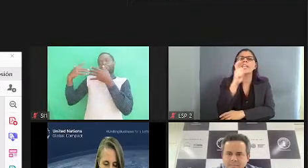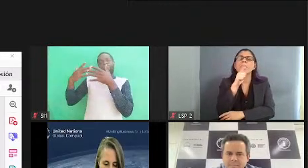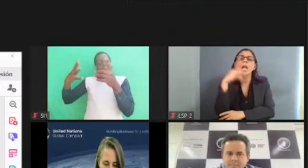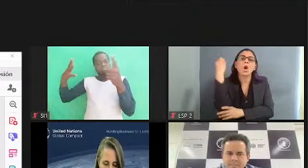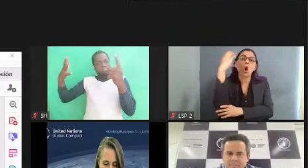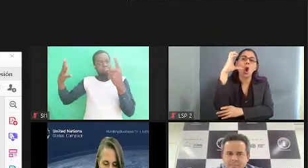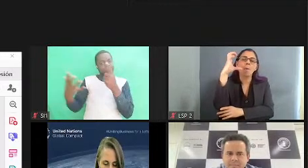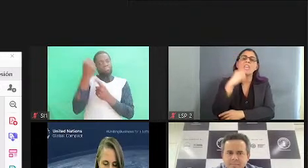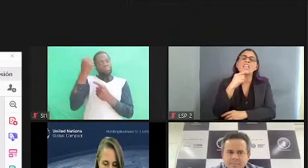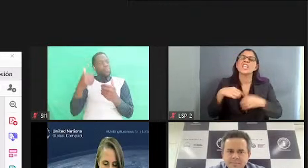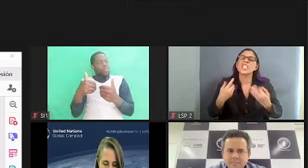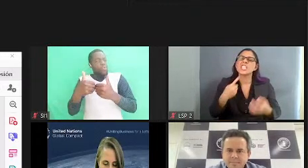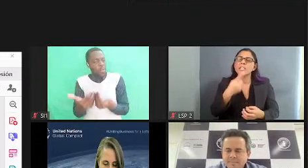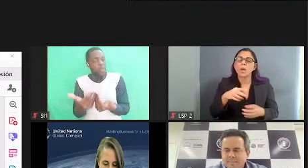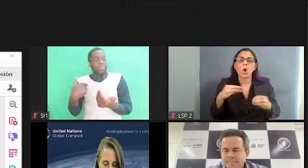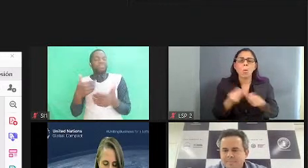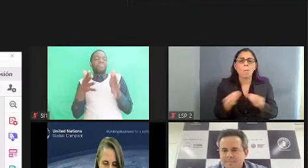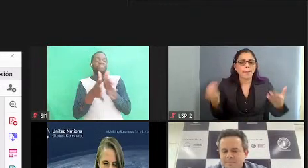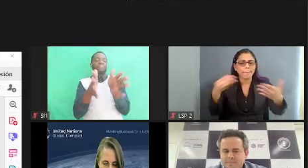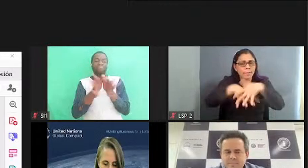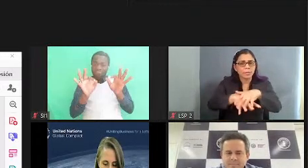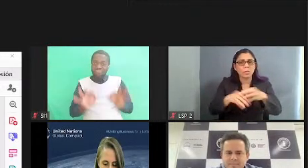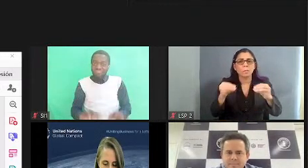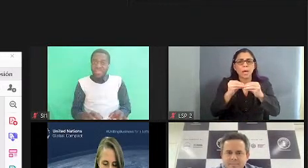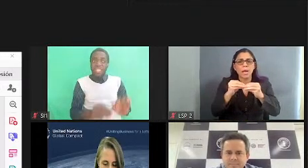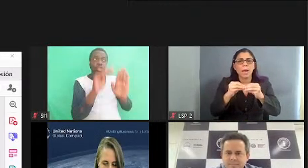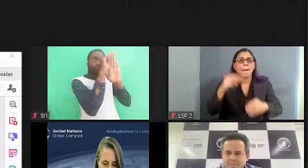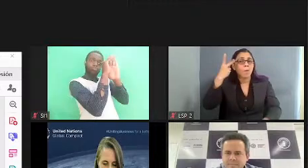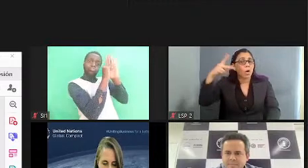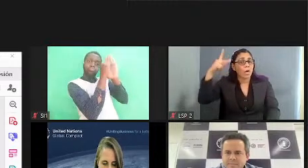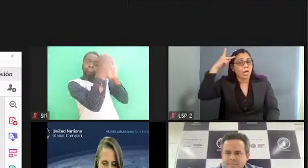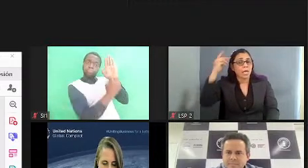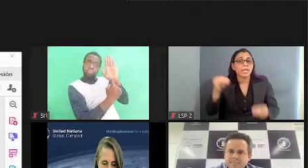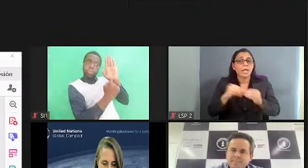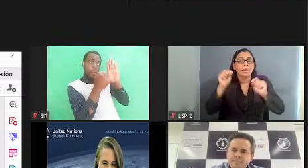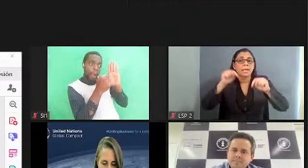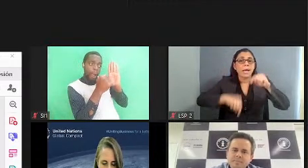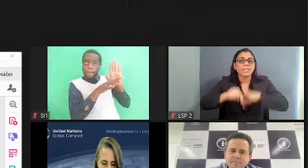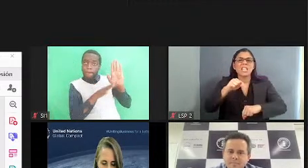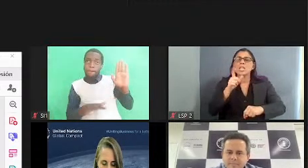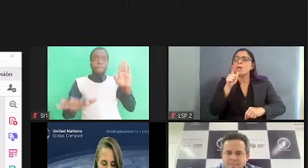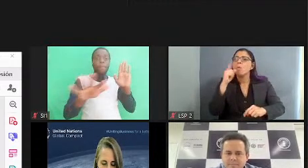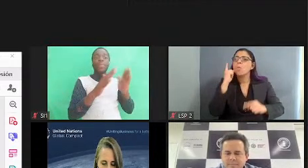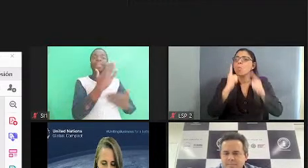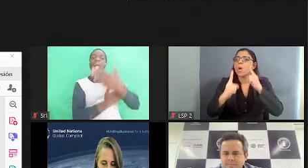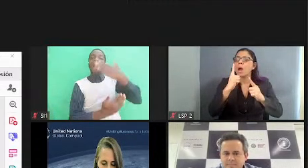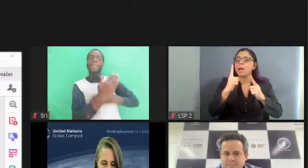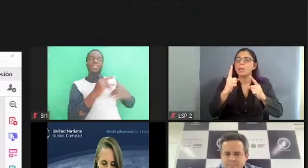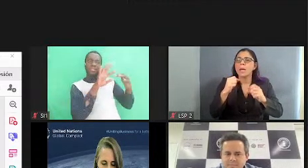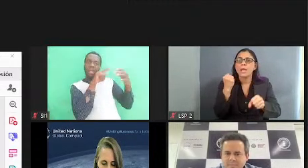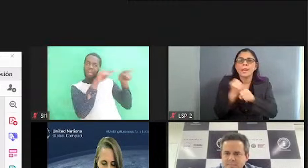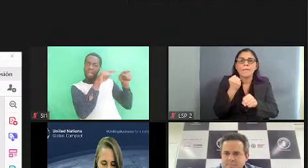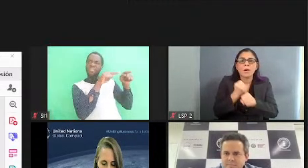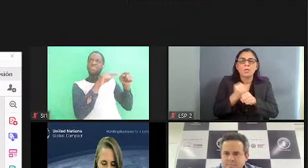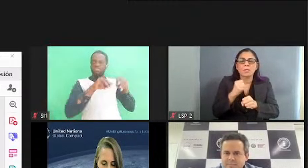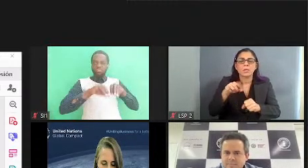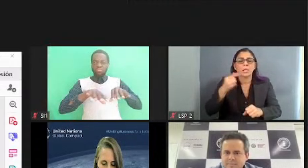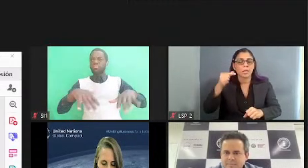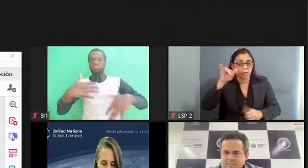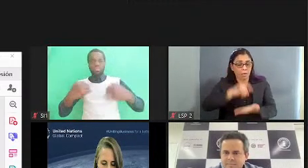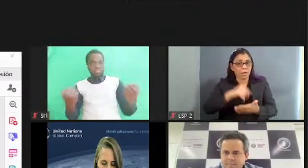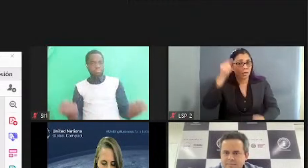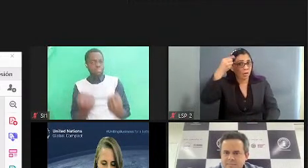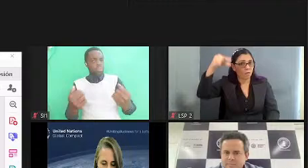have achieved in colombia what the implementation of public policies and disabilities is and actually what is the role of